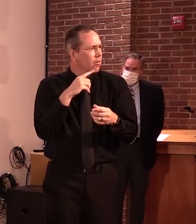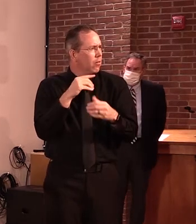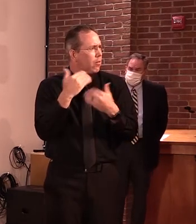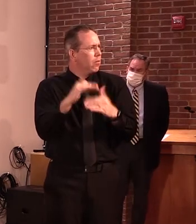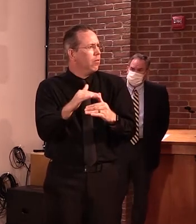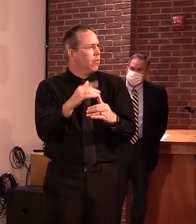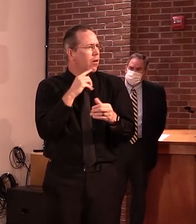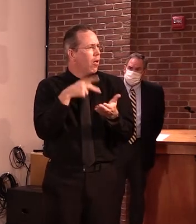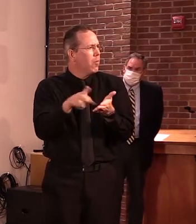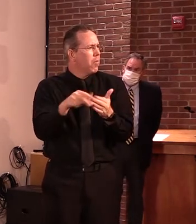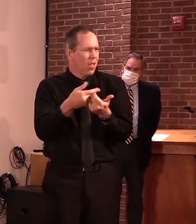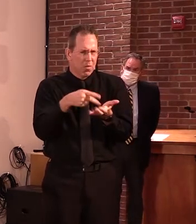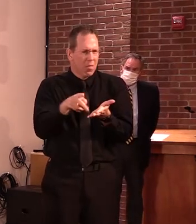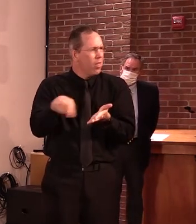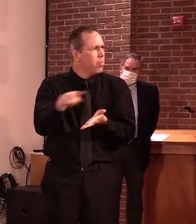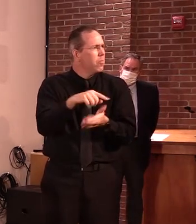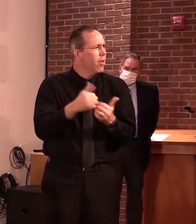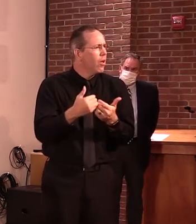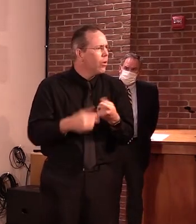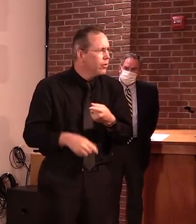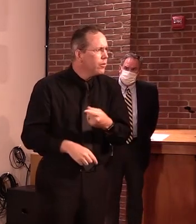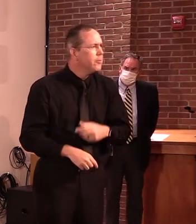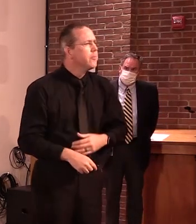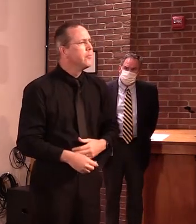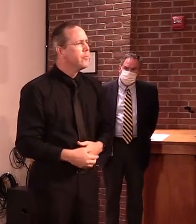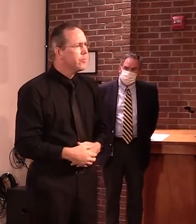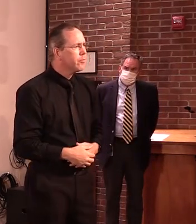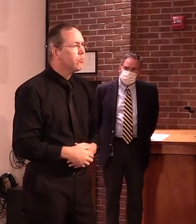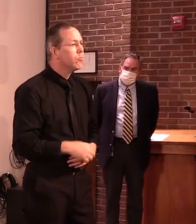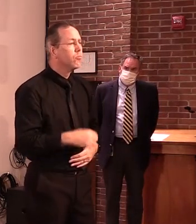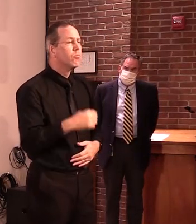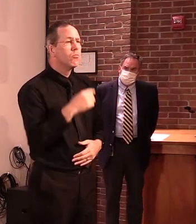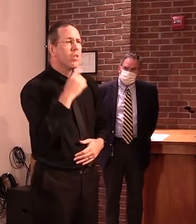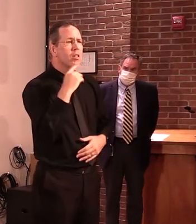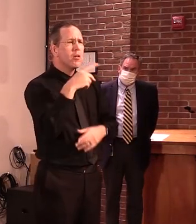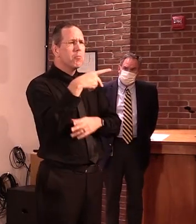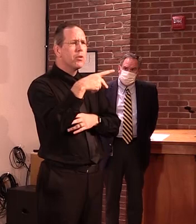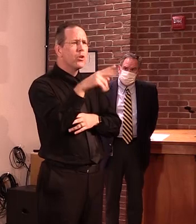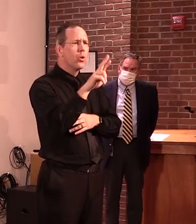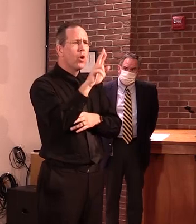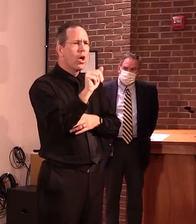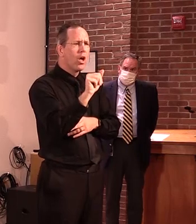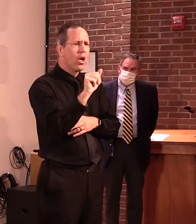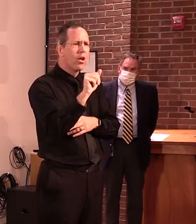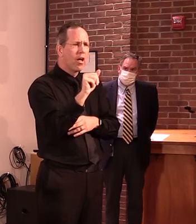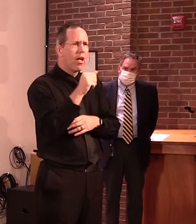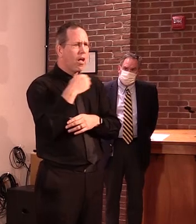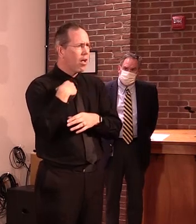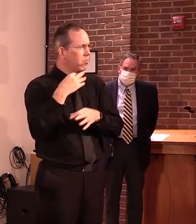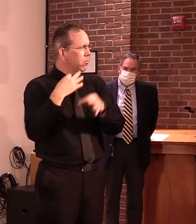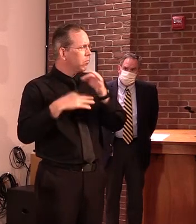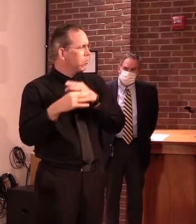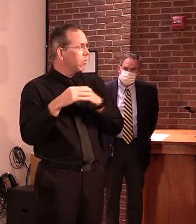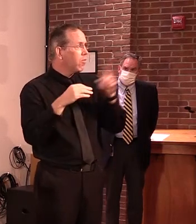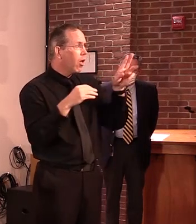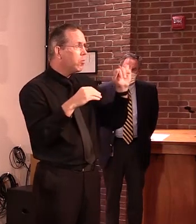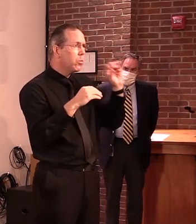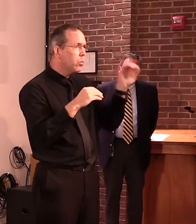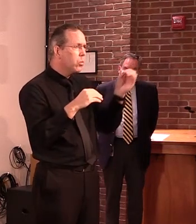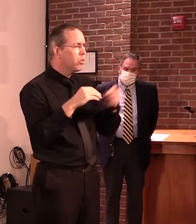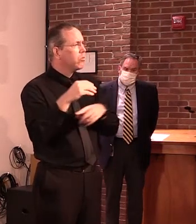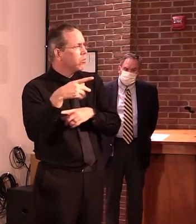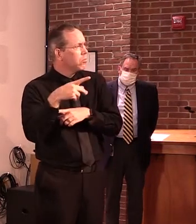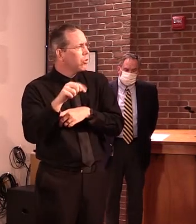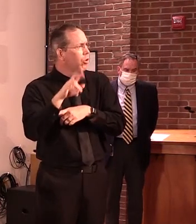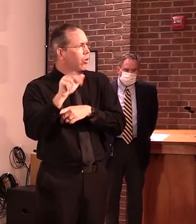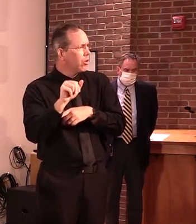Greg, but I can, maybe I'll refer to Commissioner Harrington about that, but I believe that they were covered under PUA.